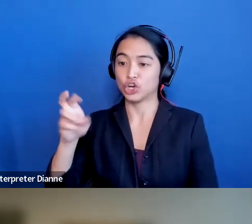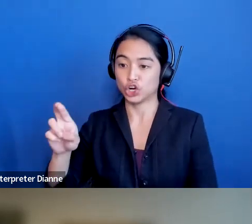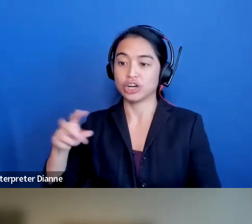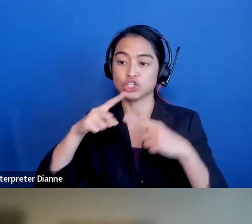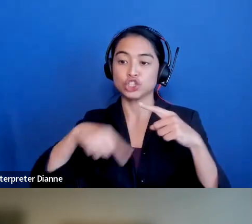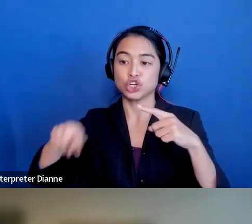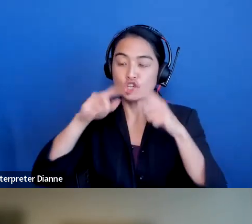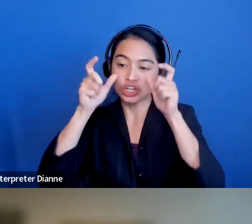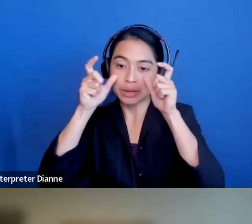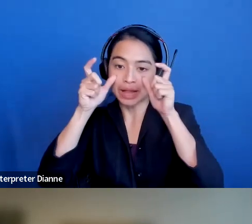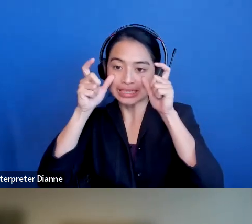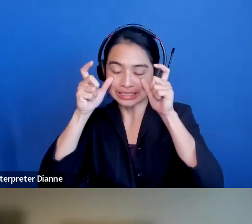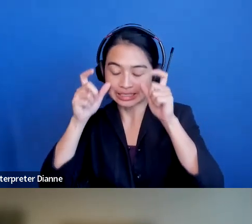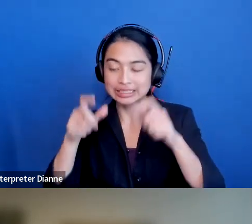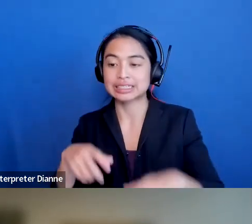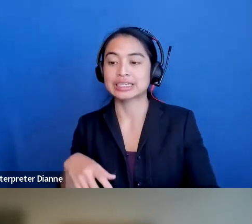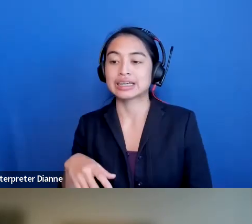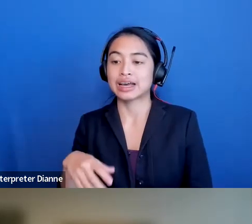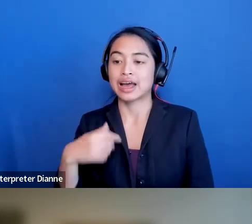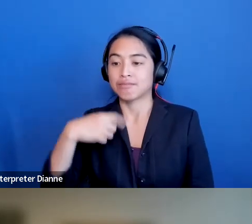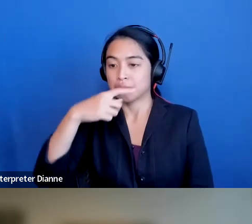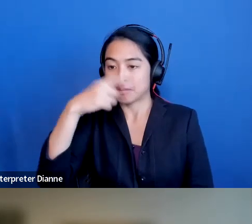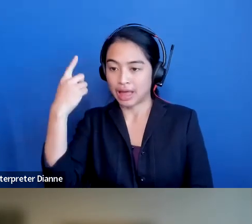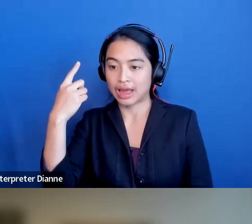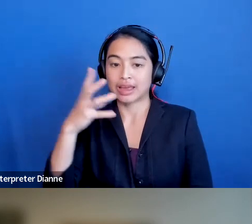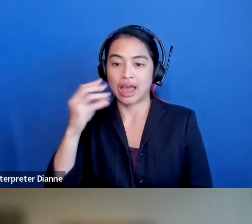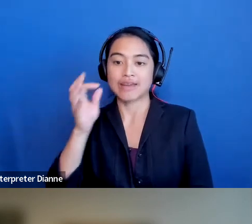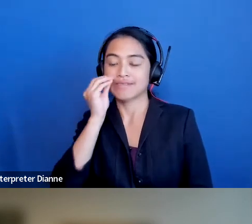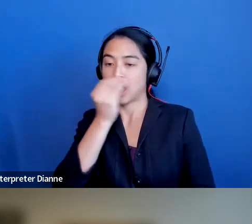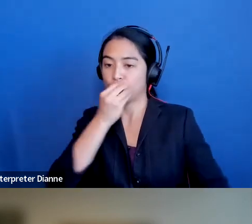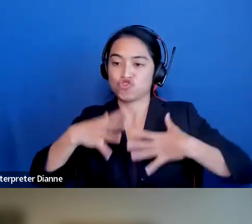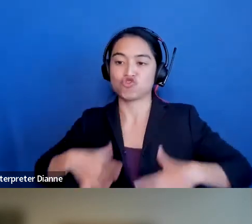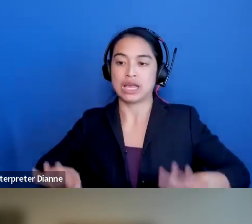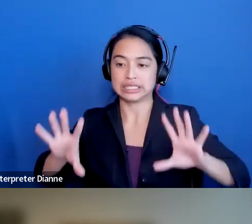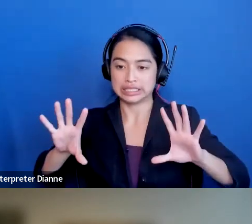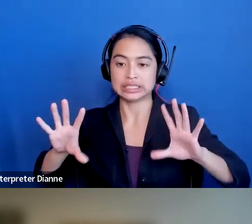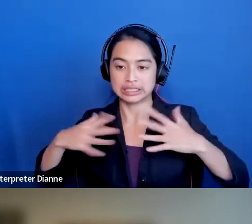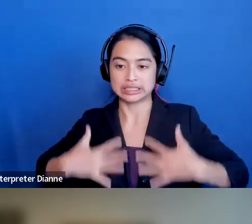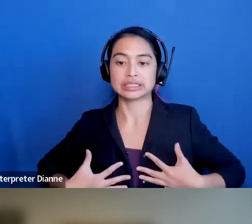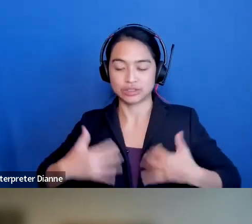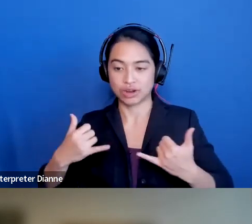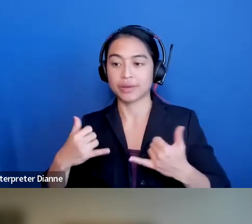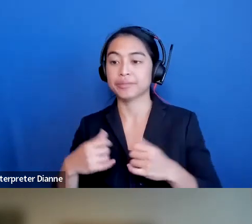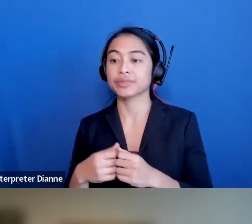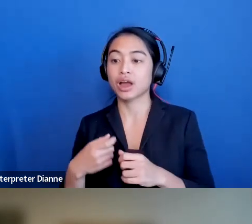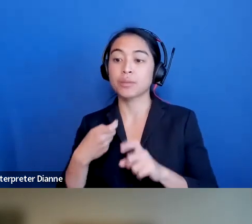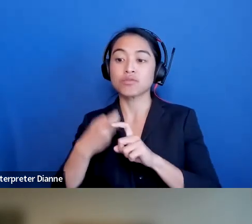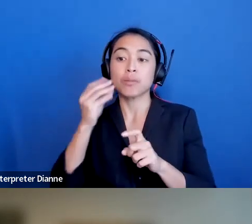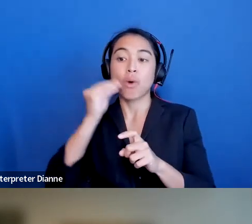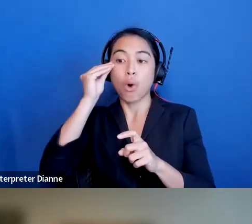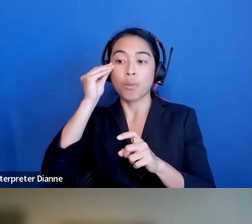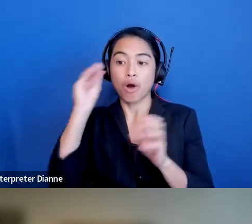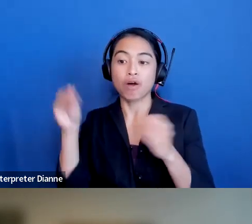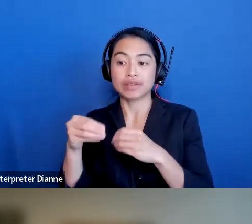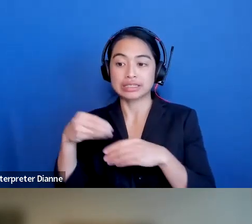shaped glasses, and I have a black and a flowered dress on today. I am joining from my home office